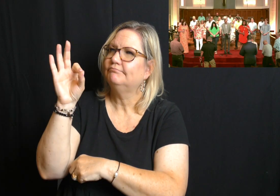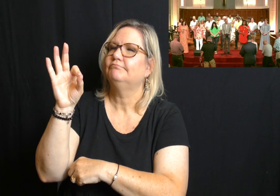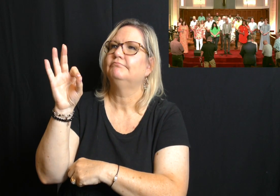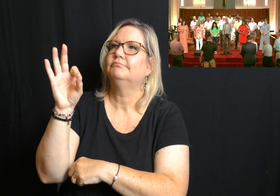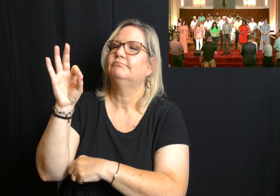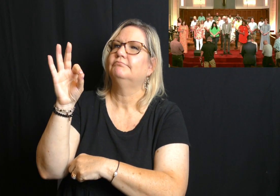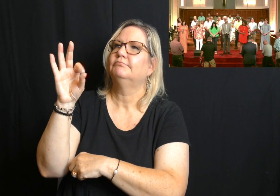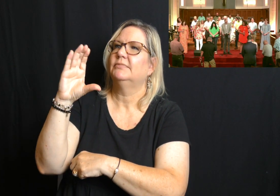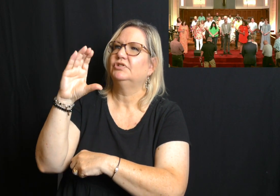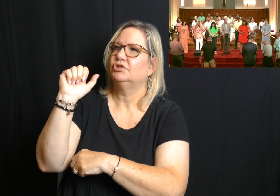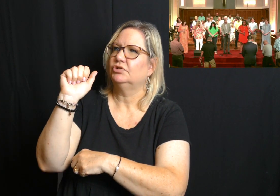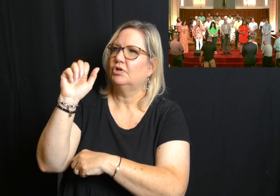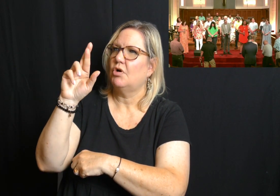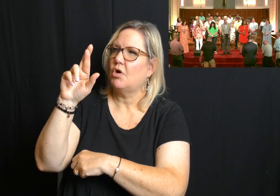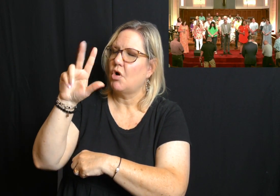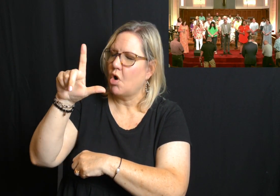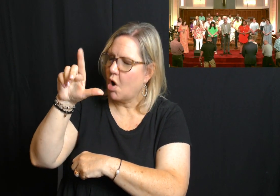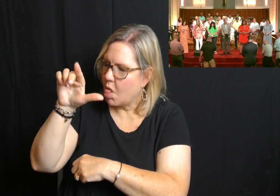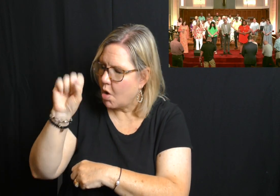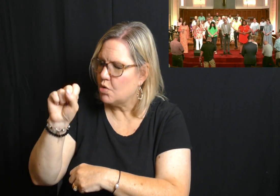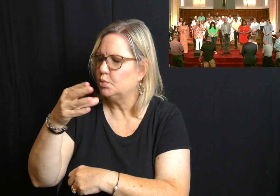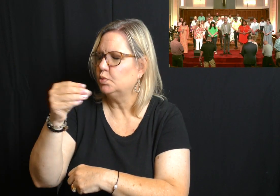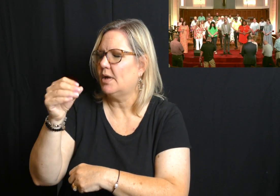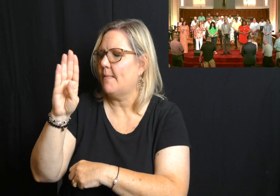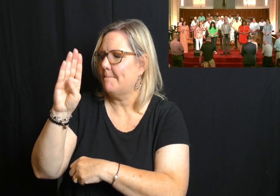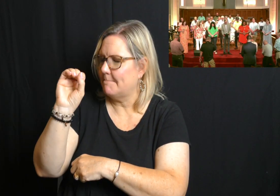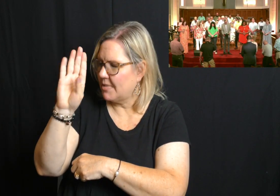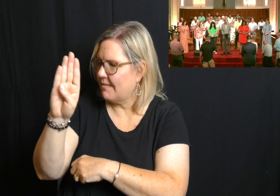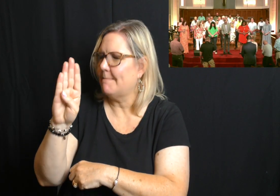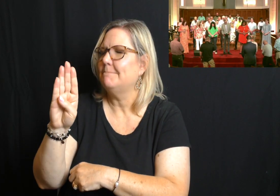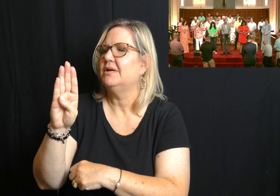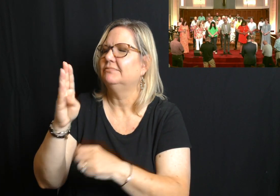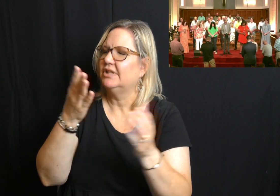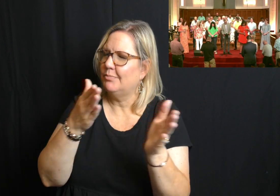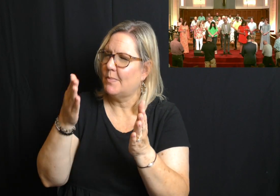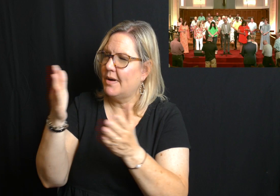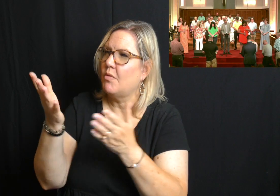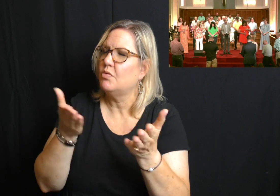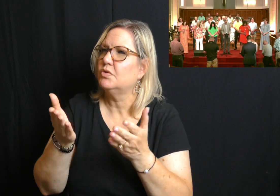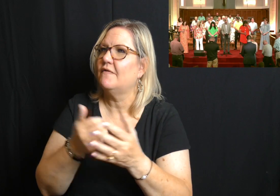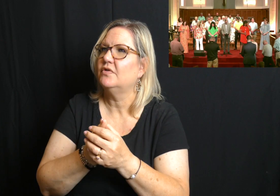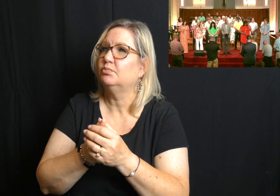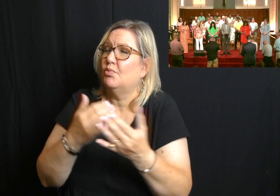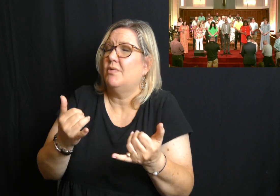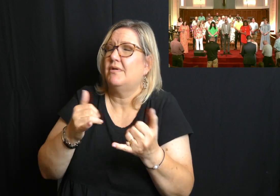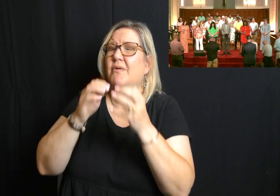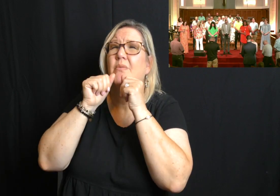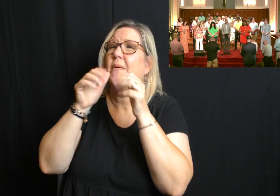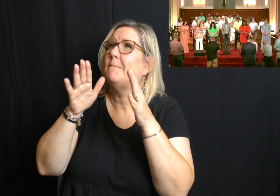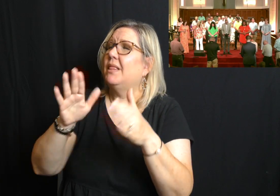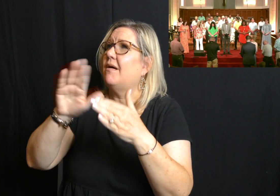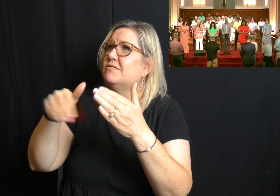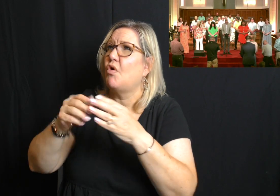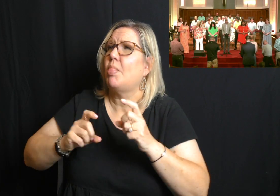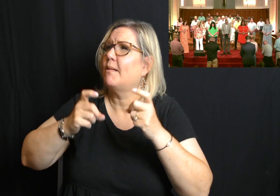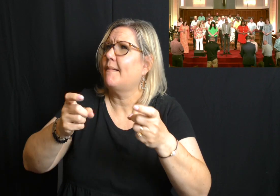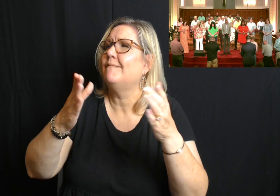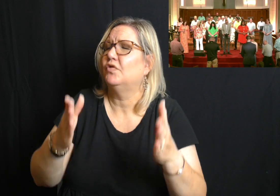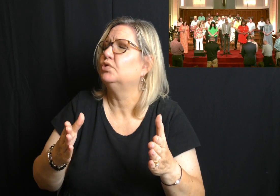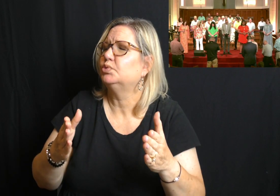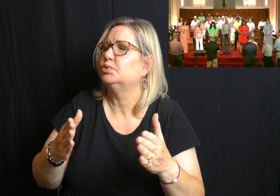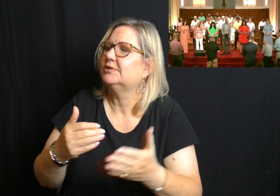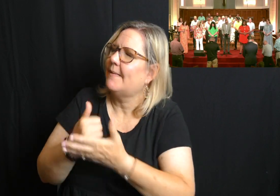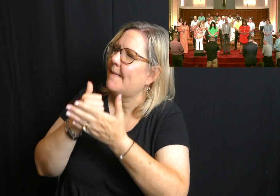lead our worship service today. And at this time, I want to bless the givers of the church. Help them to give with a